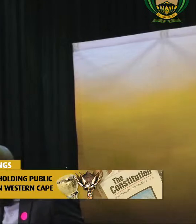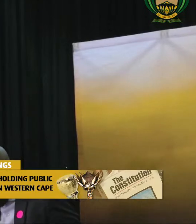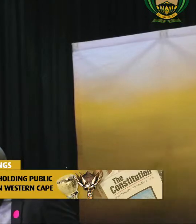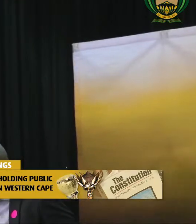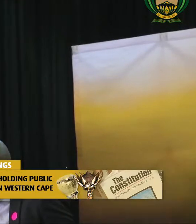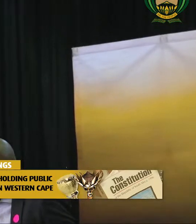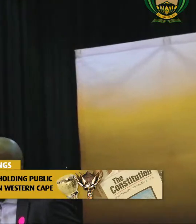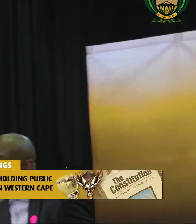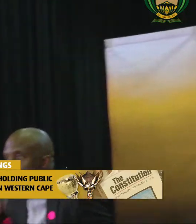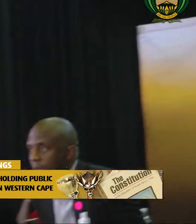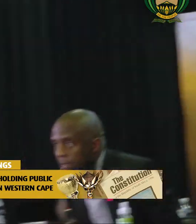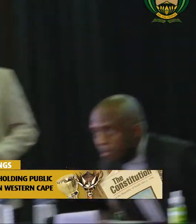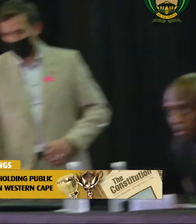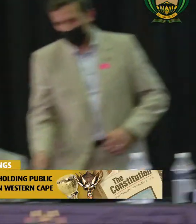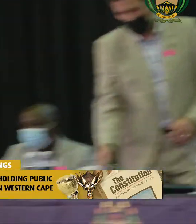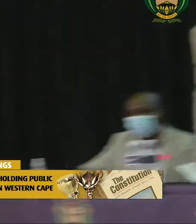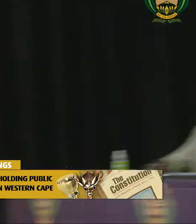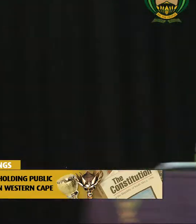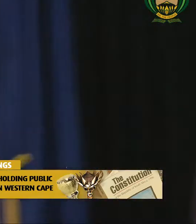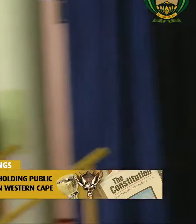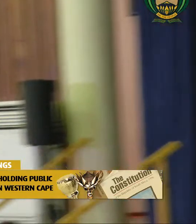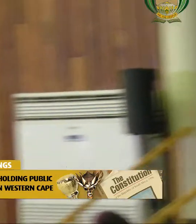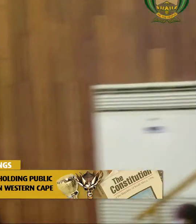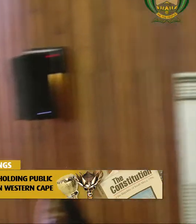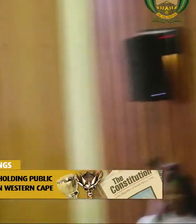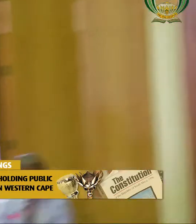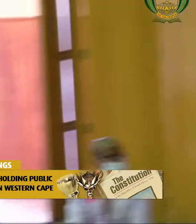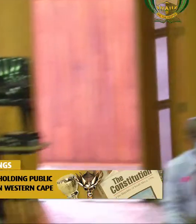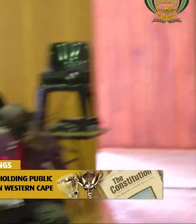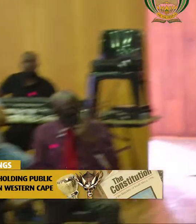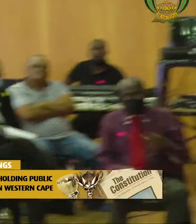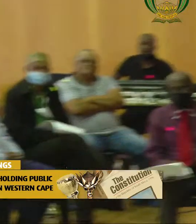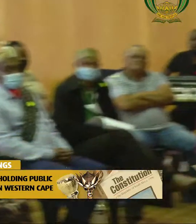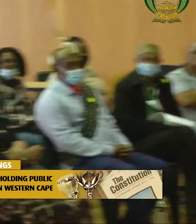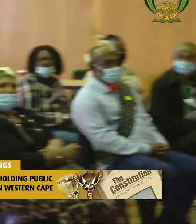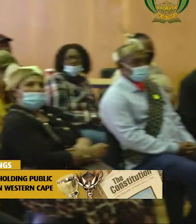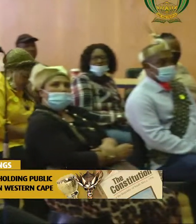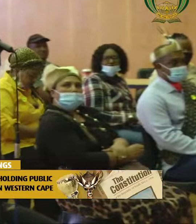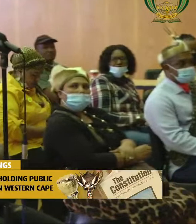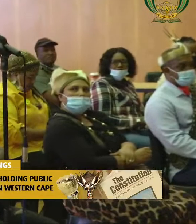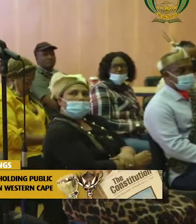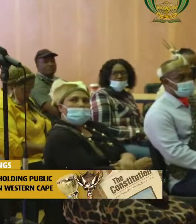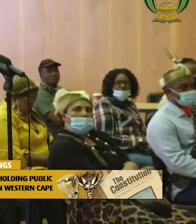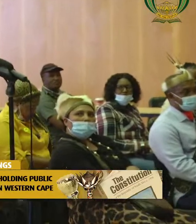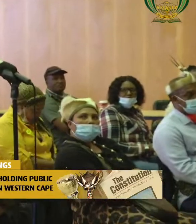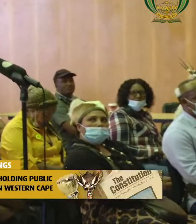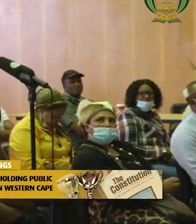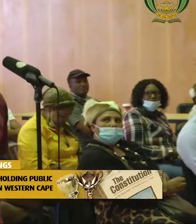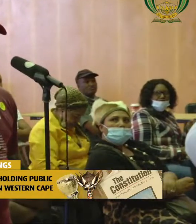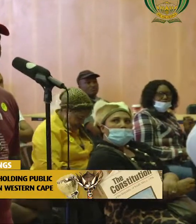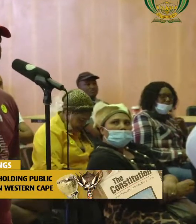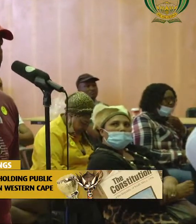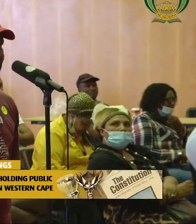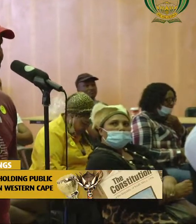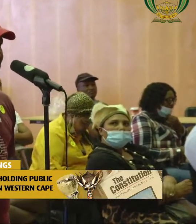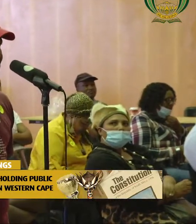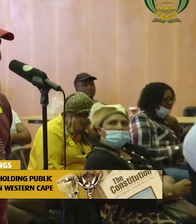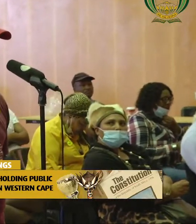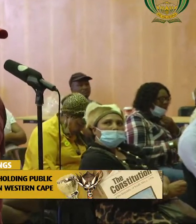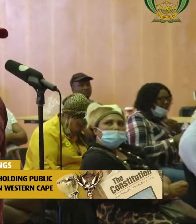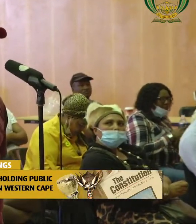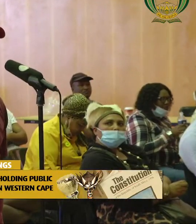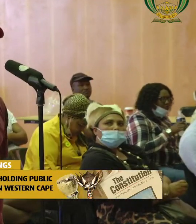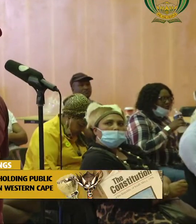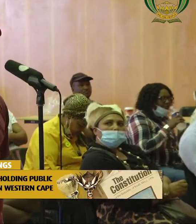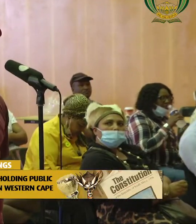Manqale ndisibulisele kumalungu eParliament. Igama lami nguSiyabulela Kolanisi from Nsfas.